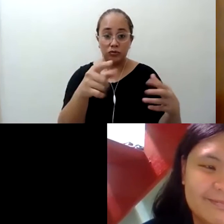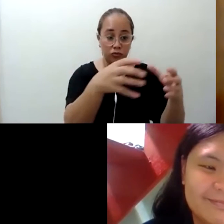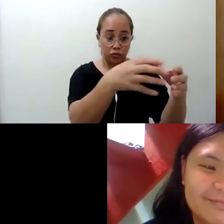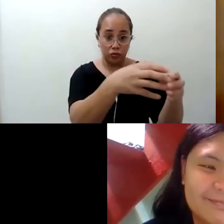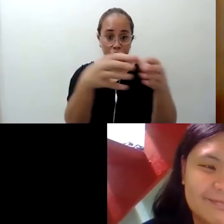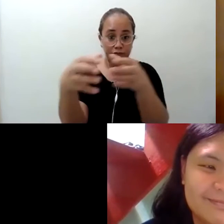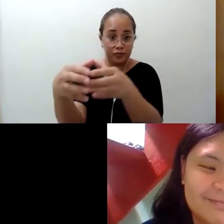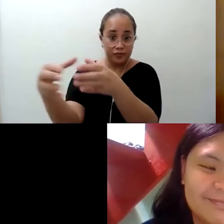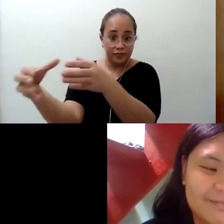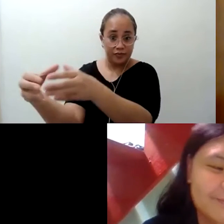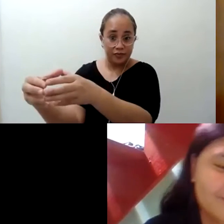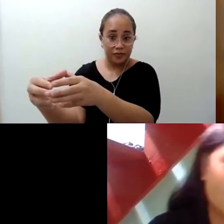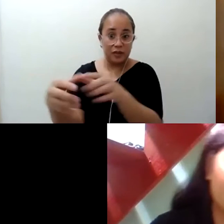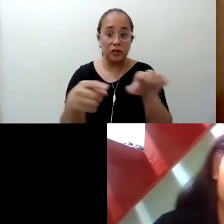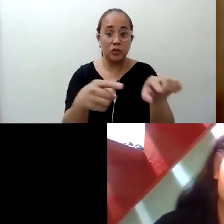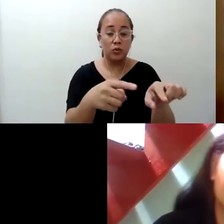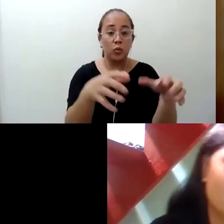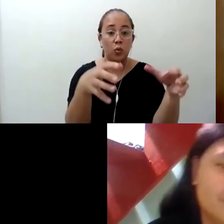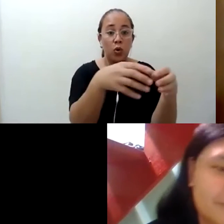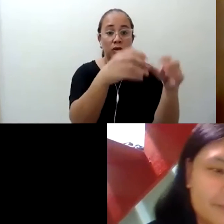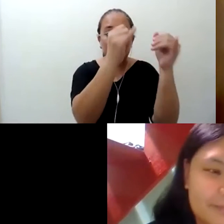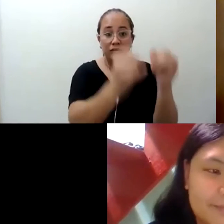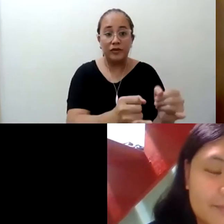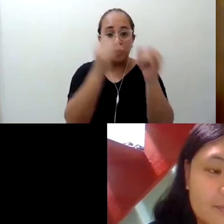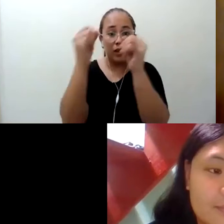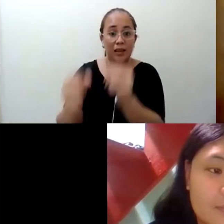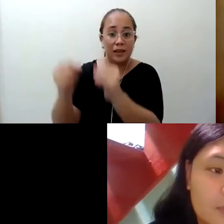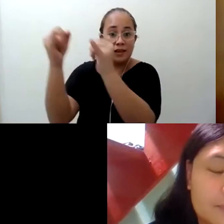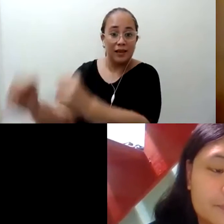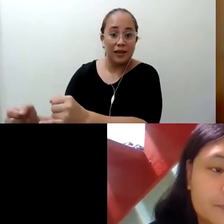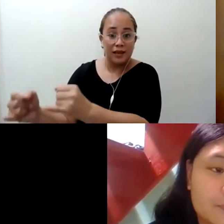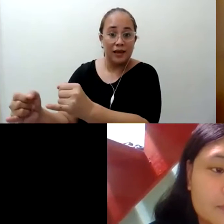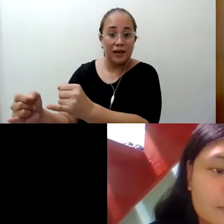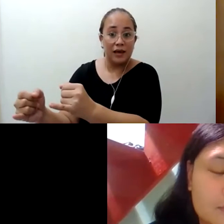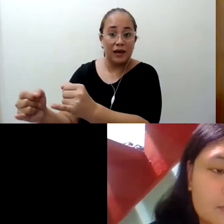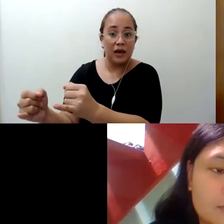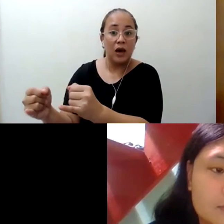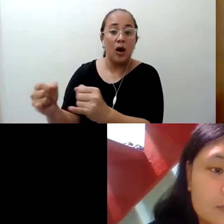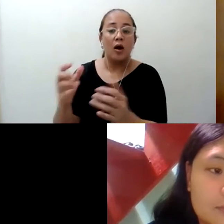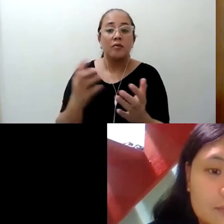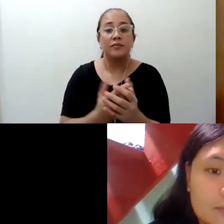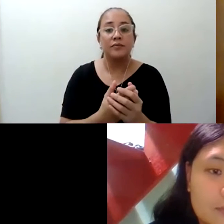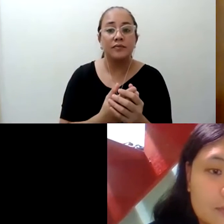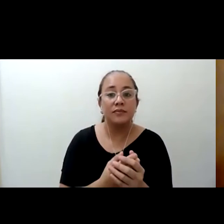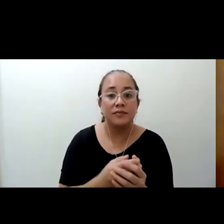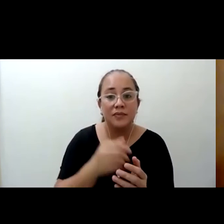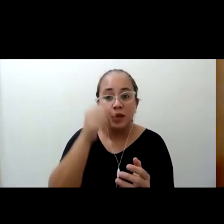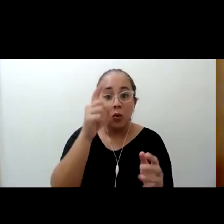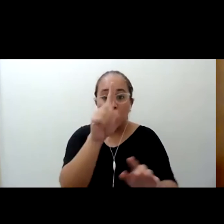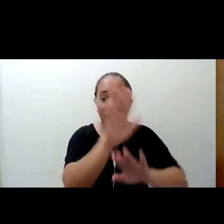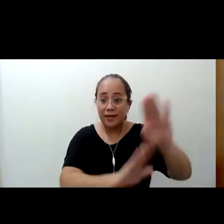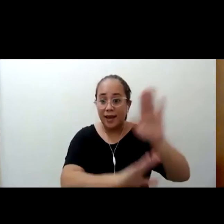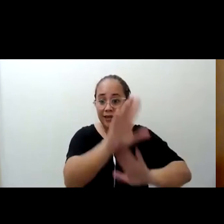groups to work individually and to work on the one-handed signs.